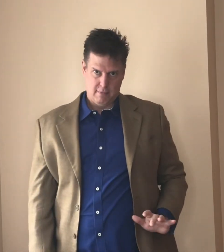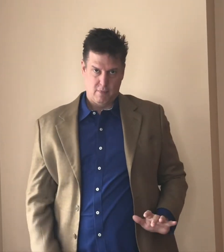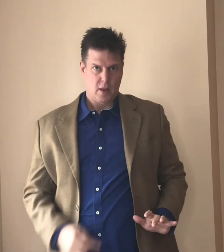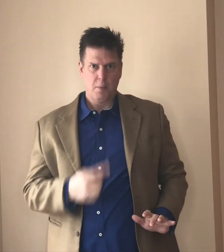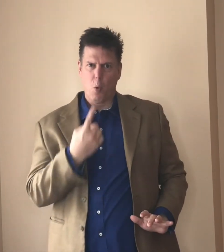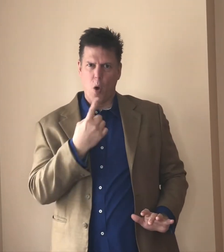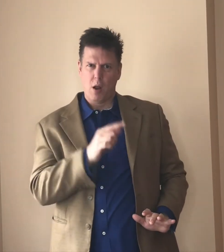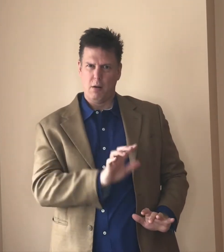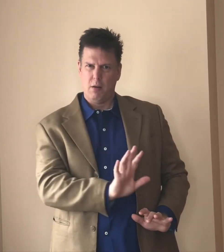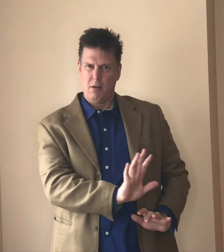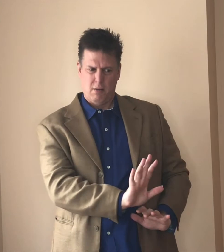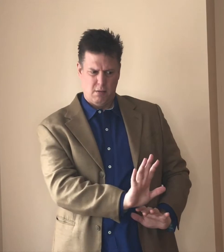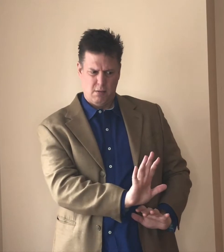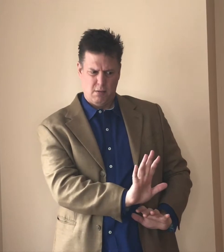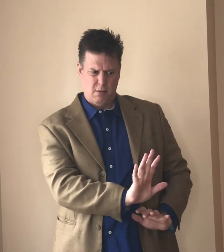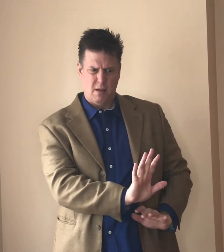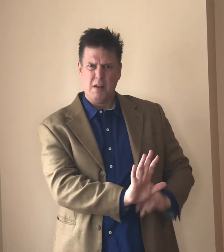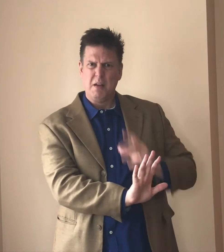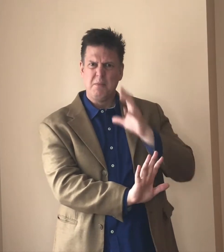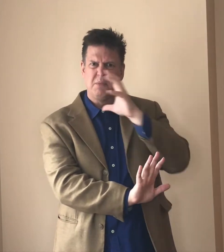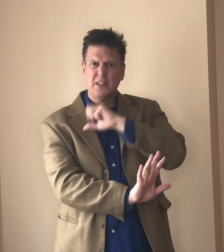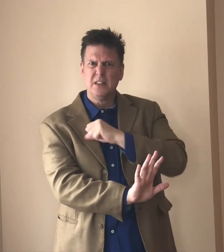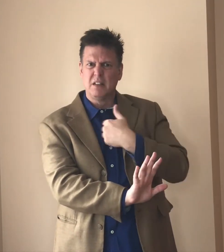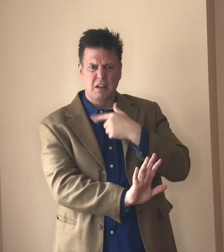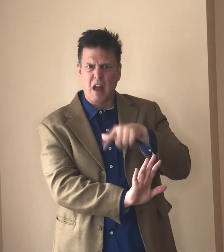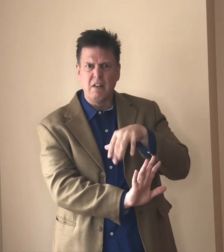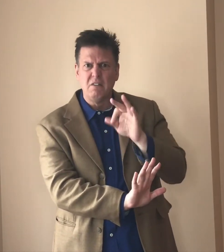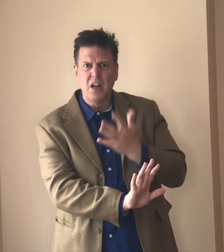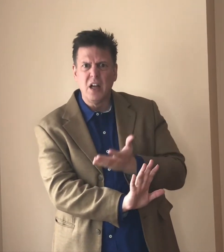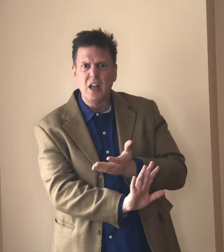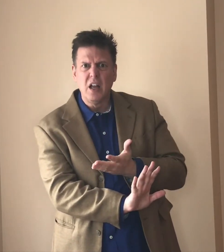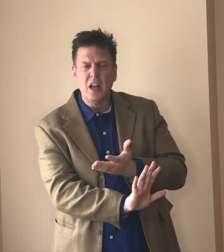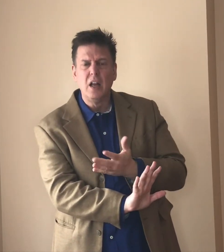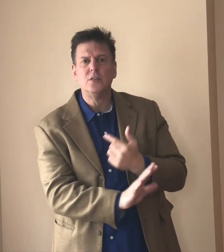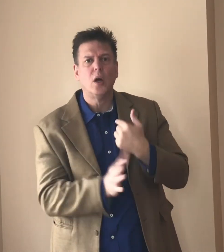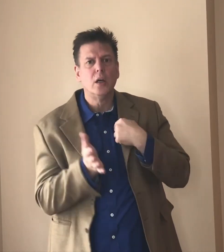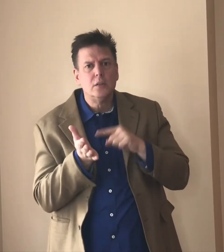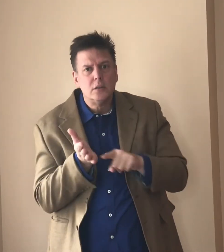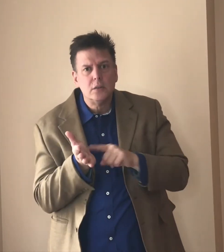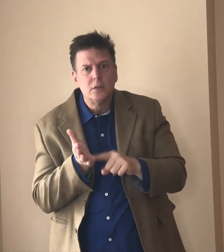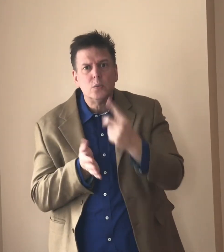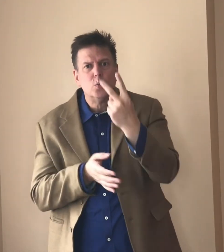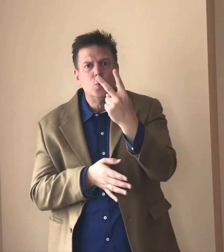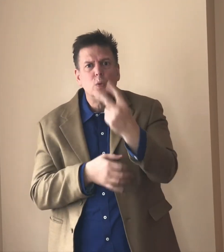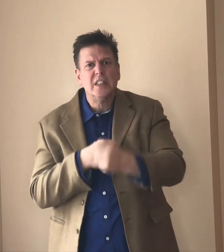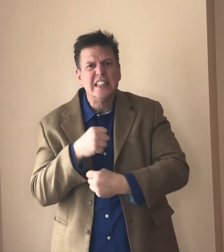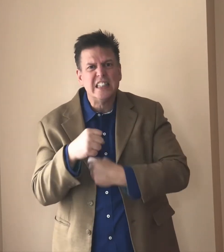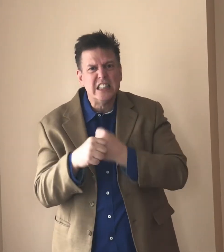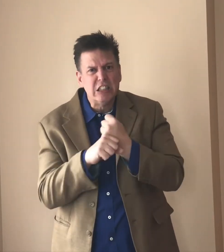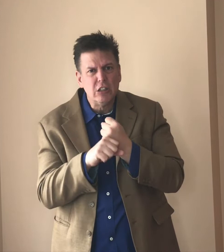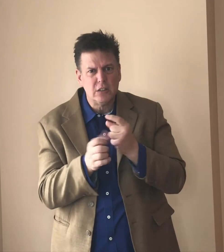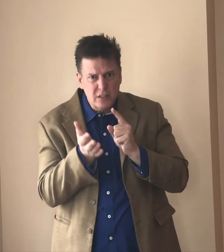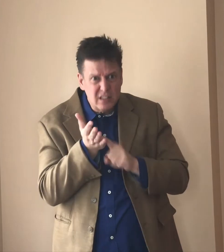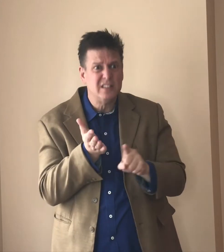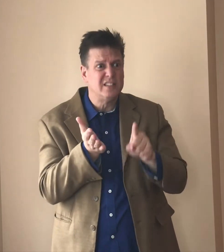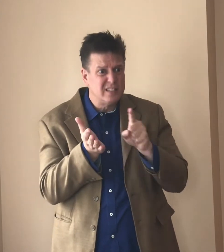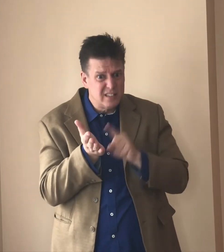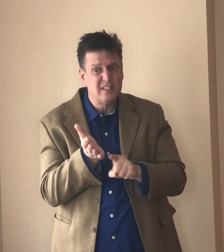was a space in between two of them that was missing. And it took me 2 years to find out what